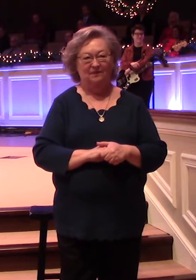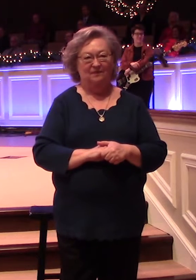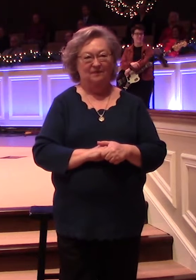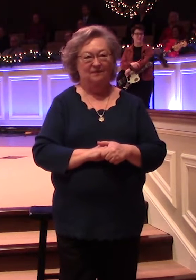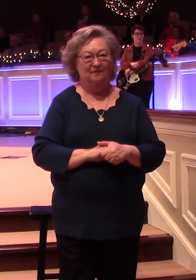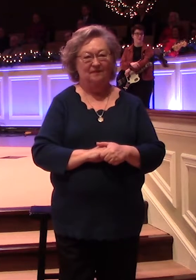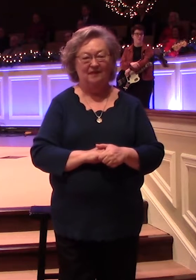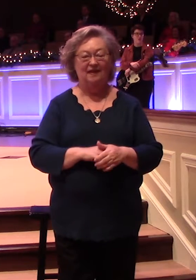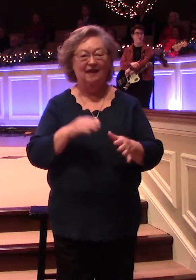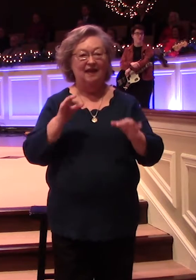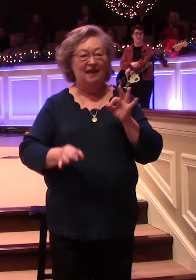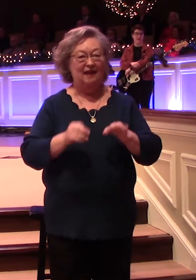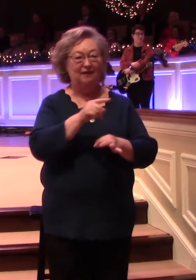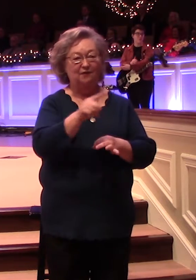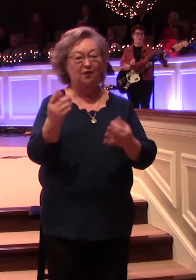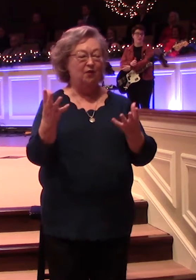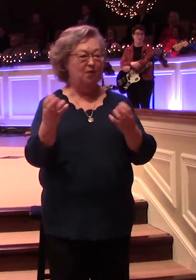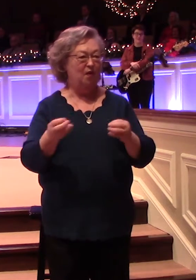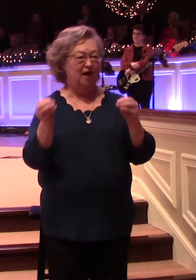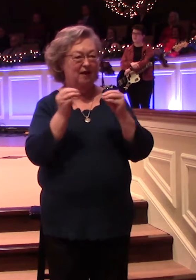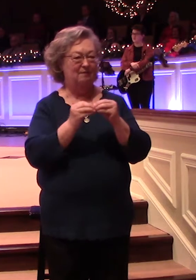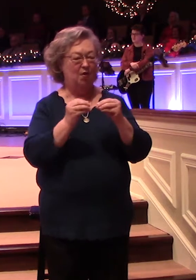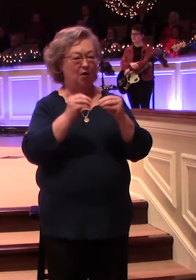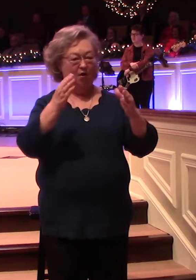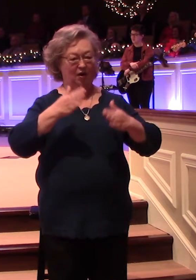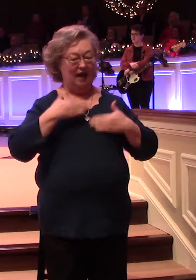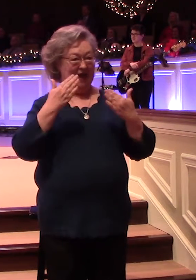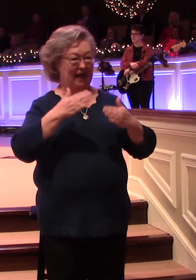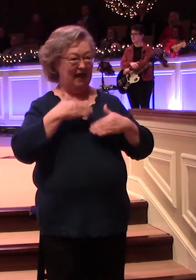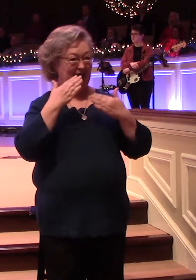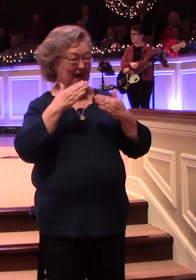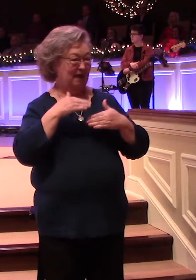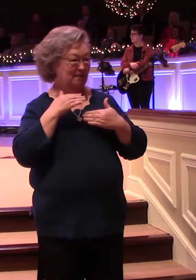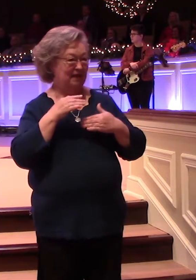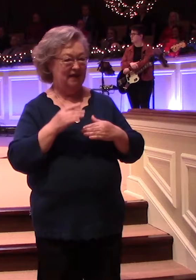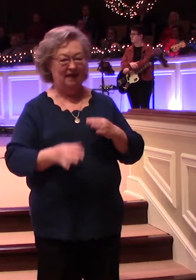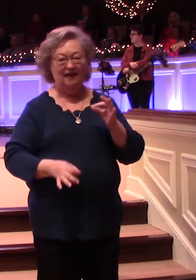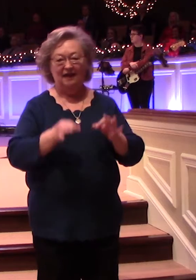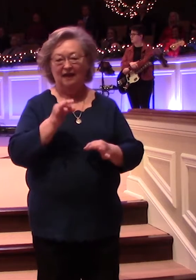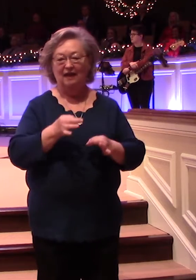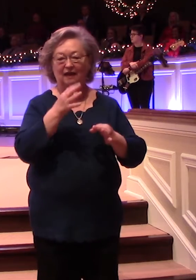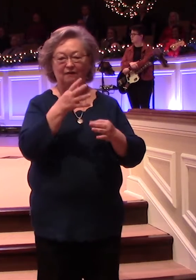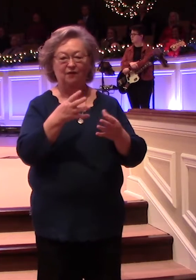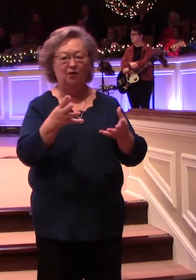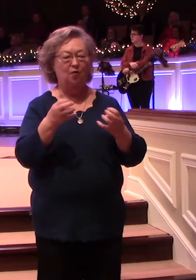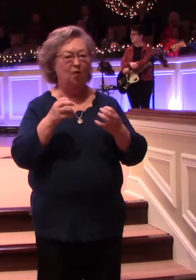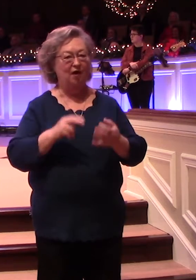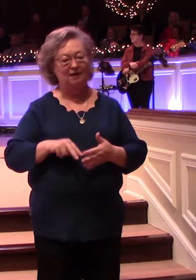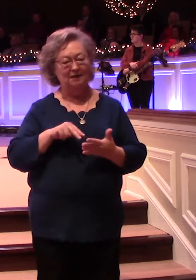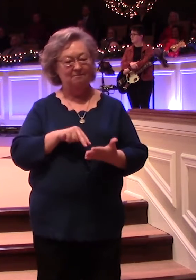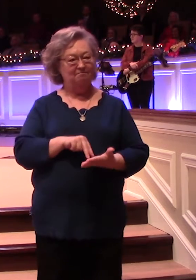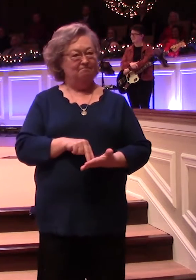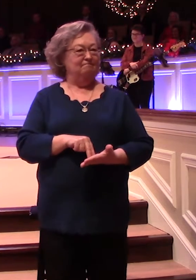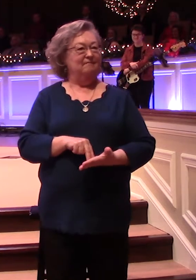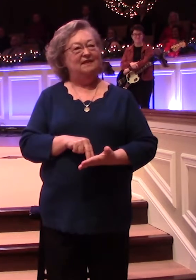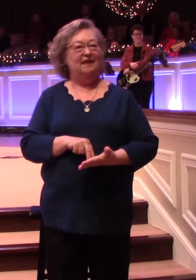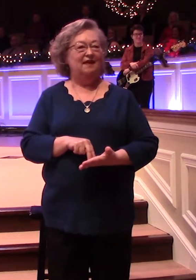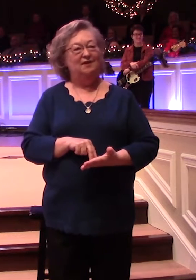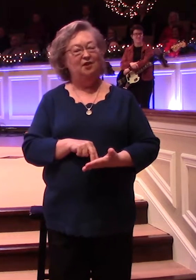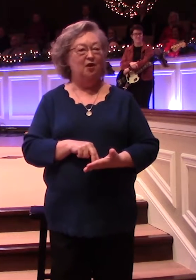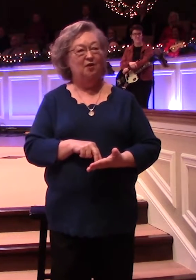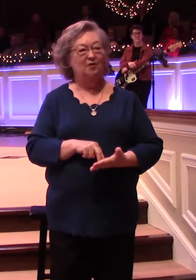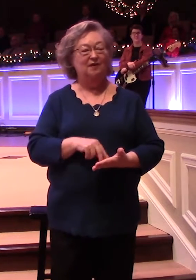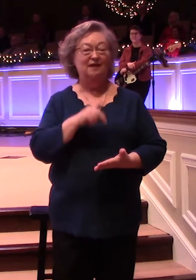If you want more happy than your heart will hold, if you want to stand taller if the truth were